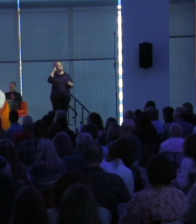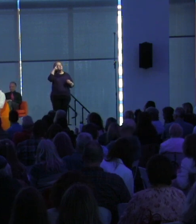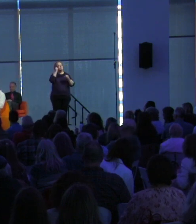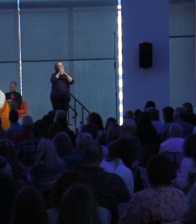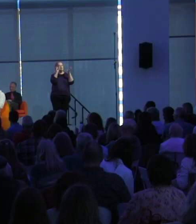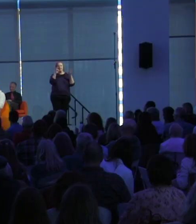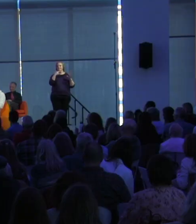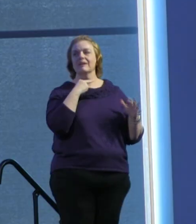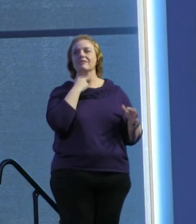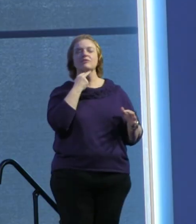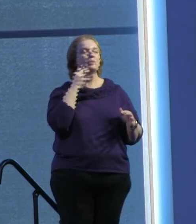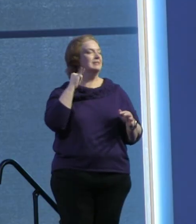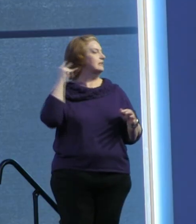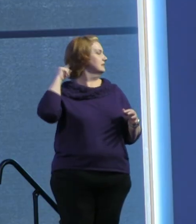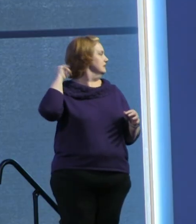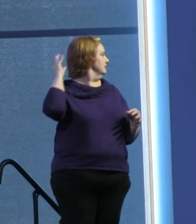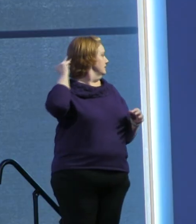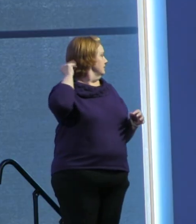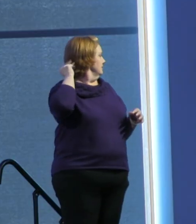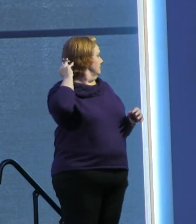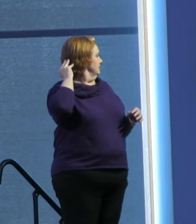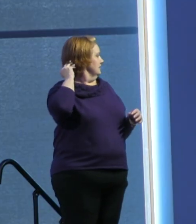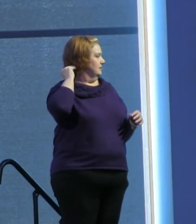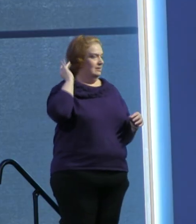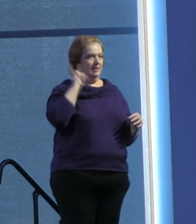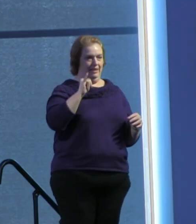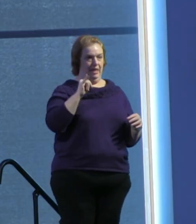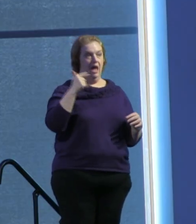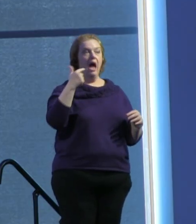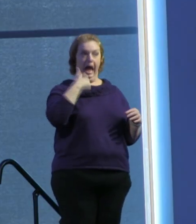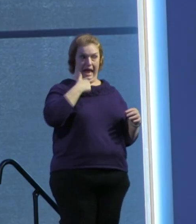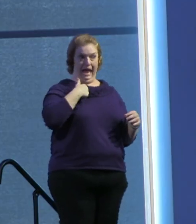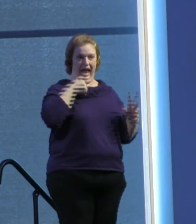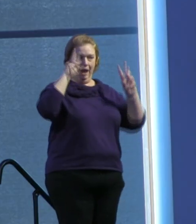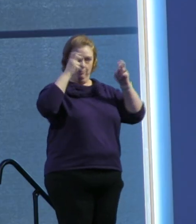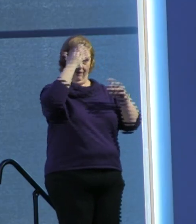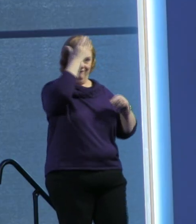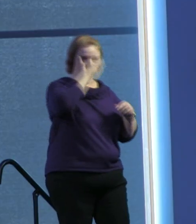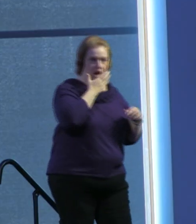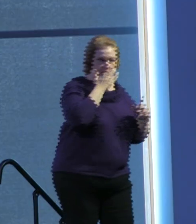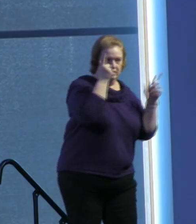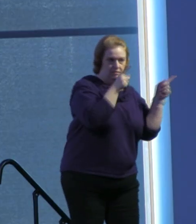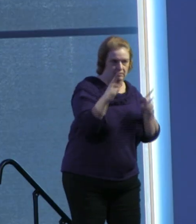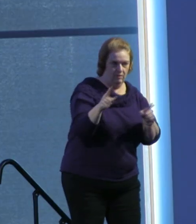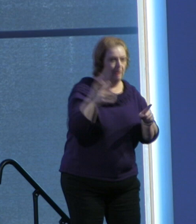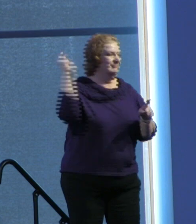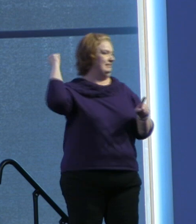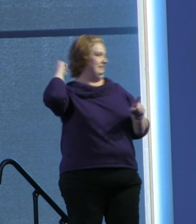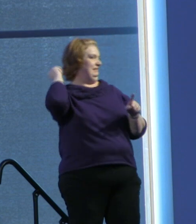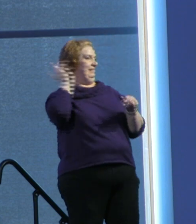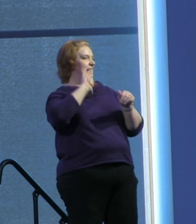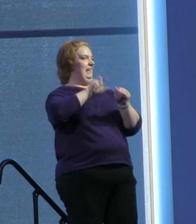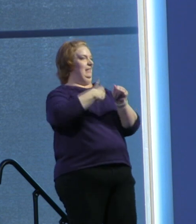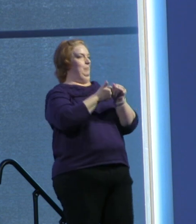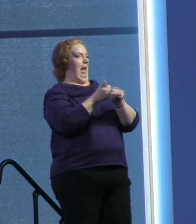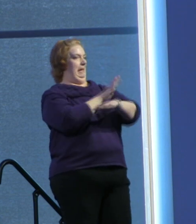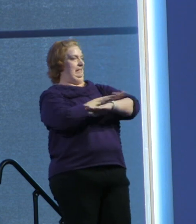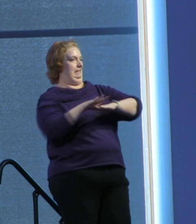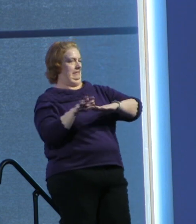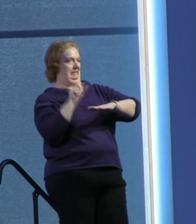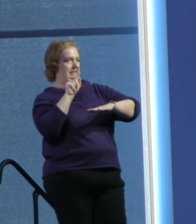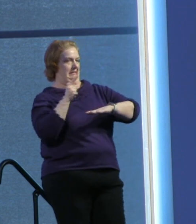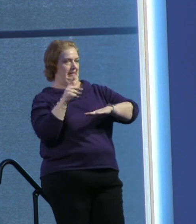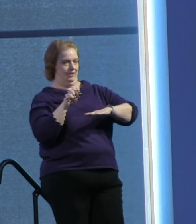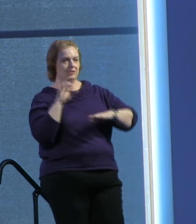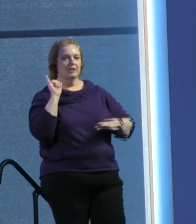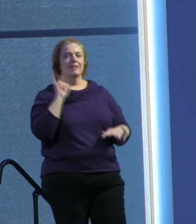of back here, way in the back. I'm the front of the house, and that's the back of the house. And this little voice of